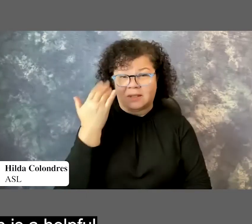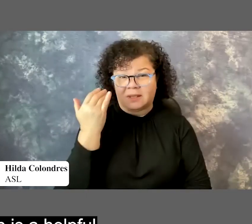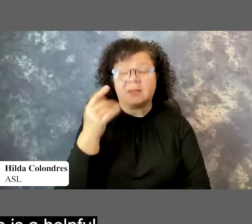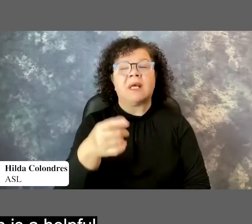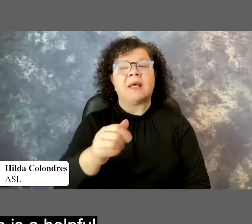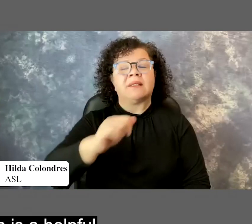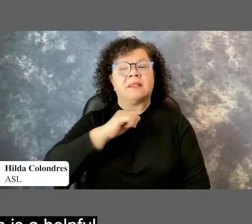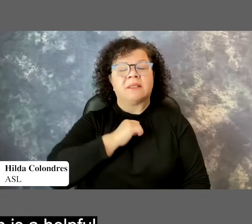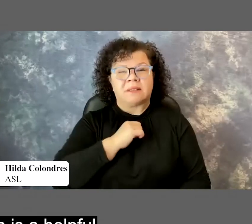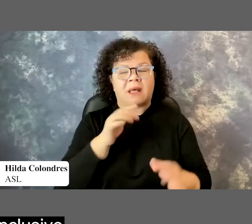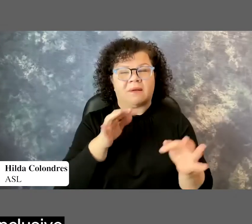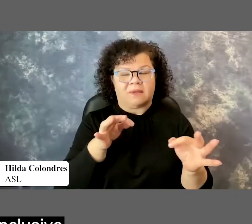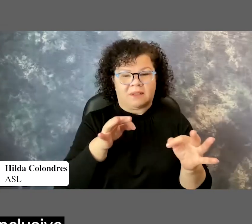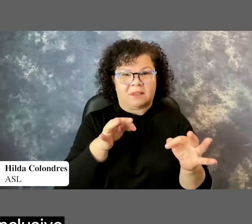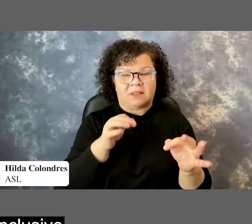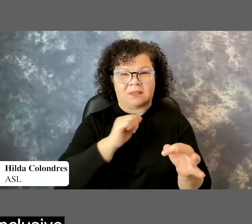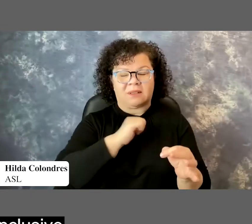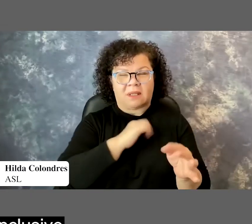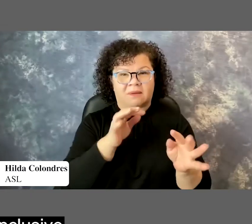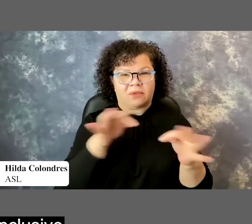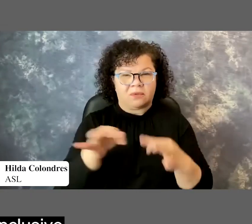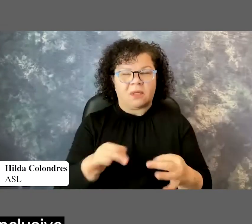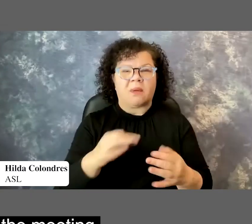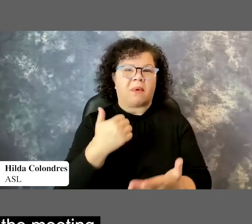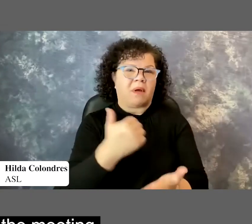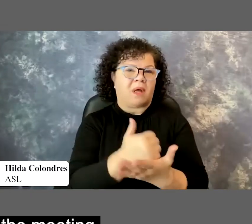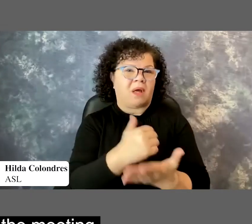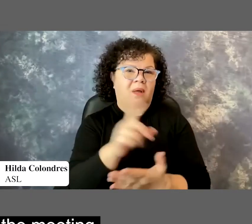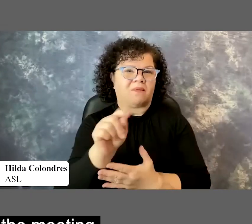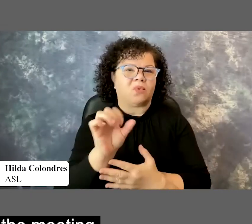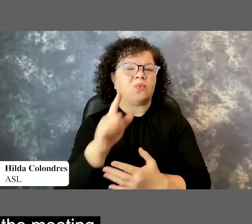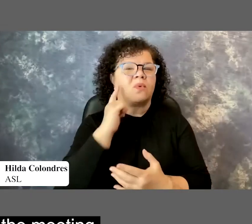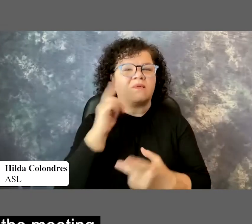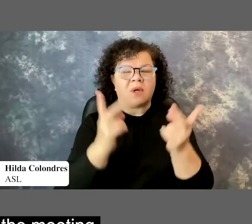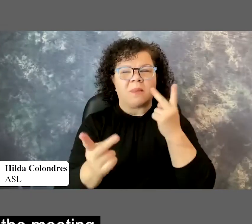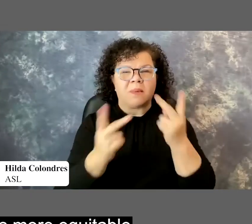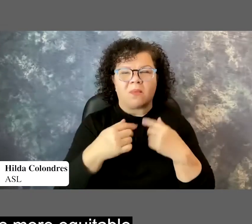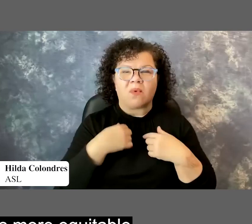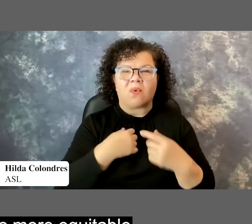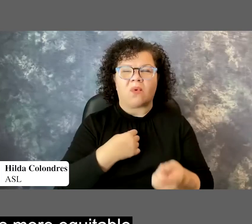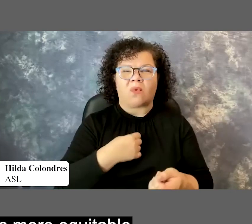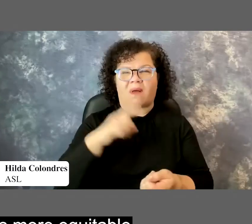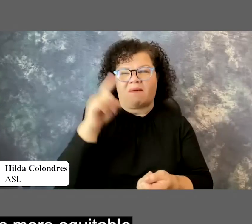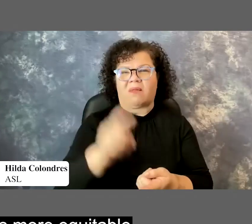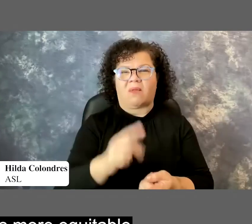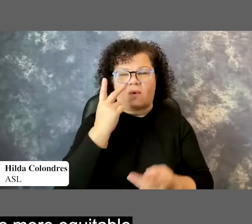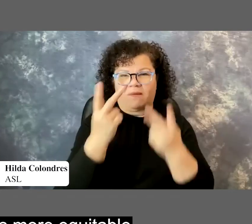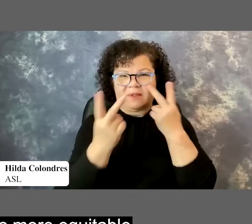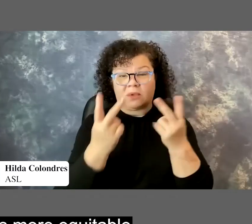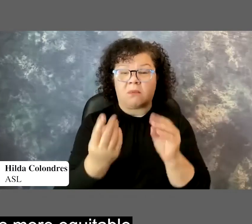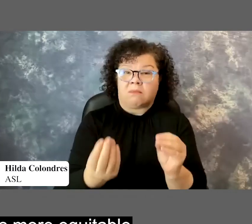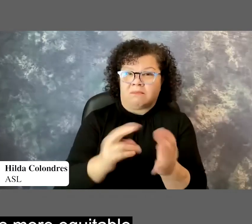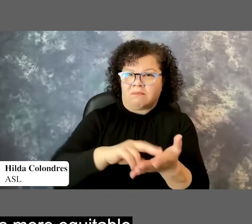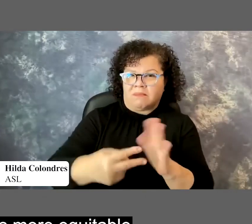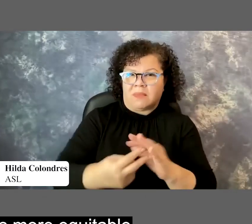Self-description is a helpful tool to be inclusive of visually impaired people in a meeting. More access means more